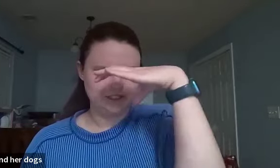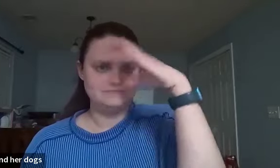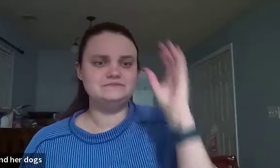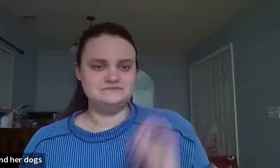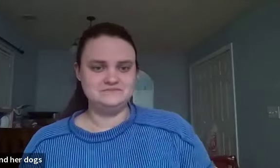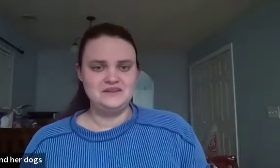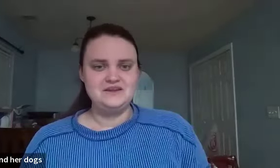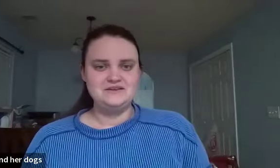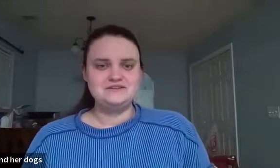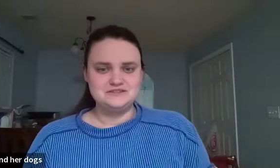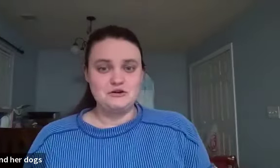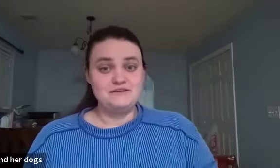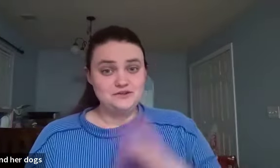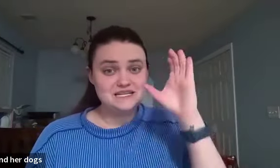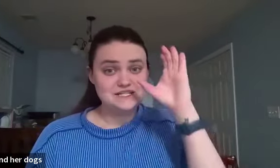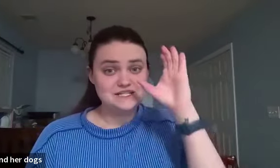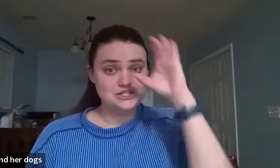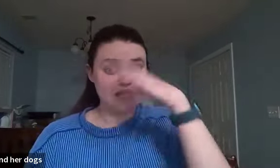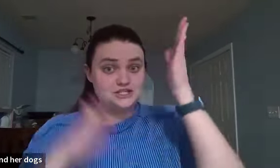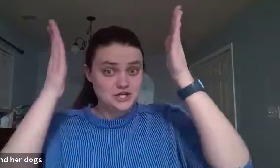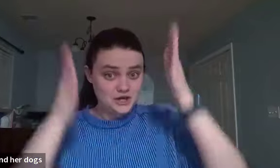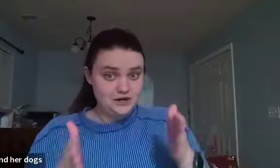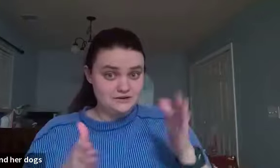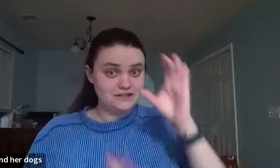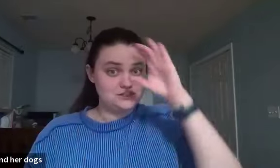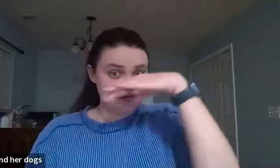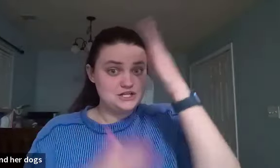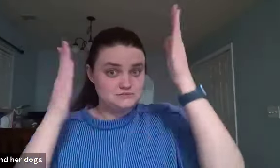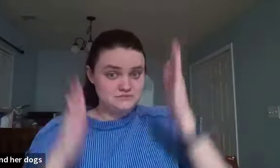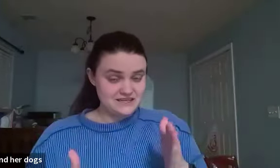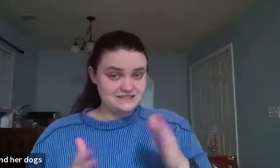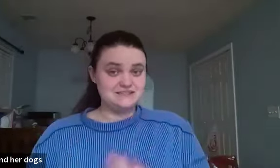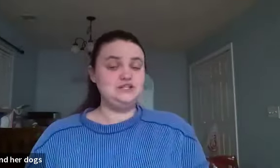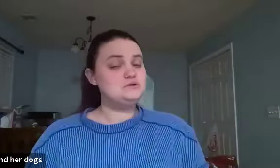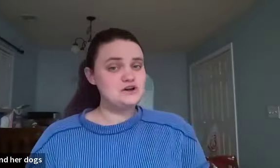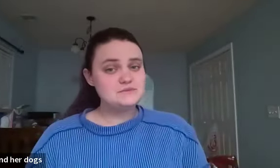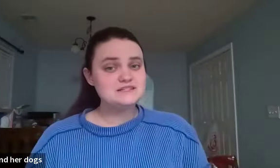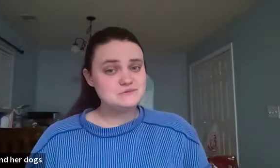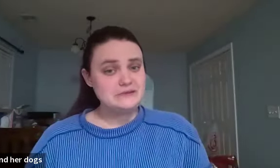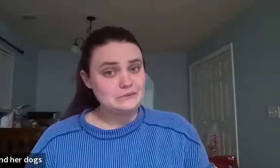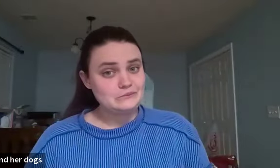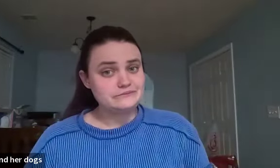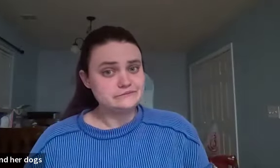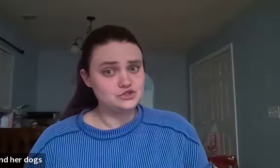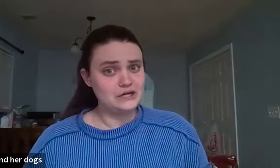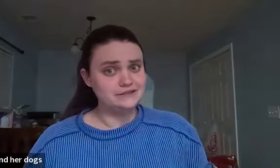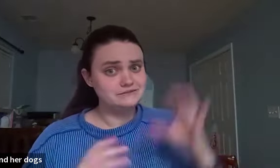Strange. So if you did strange like strange this, you were talking about someone being strange,